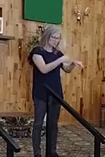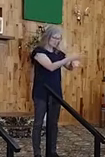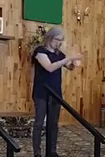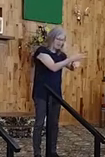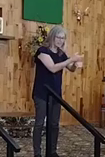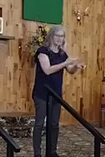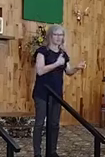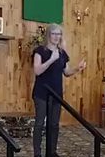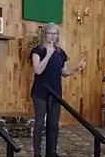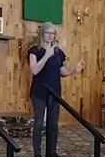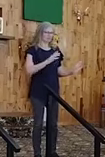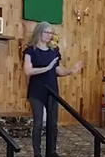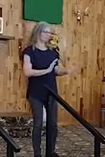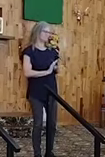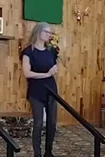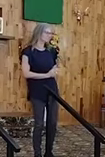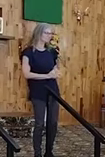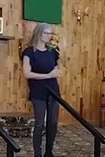say,